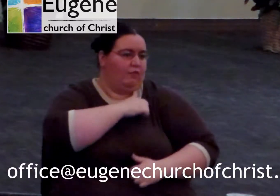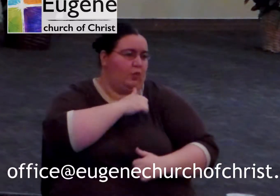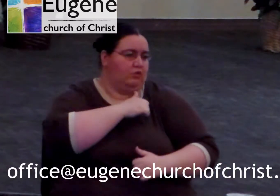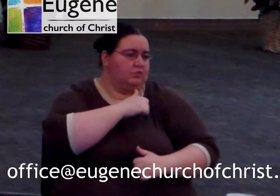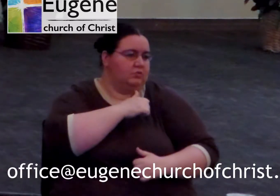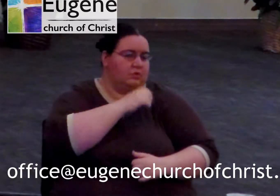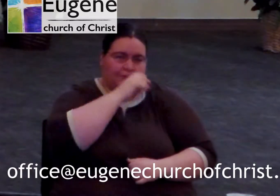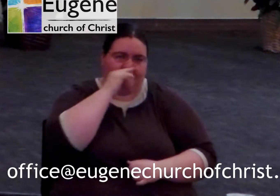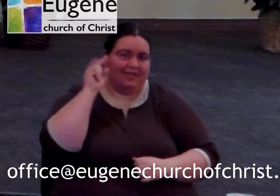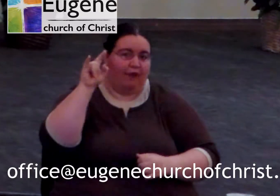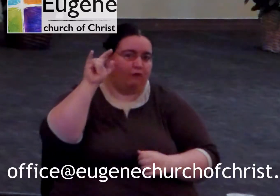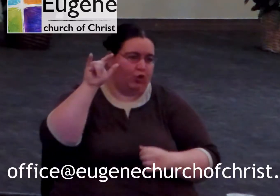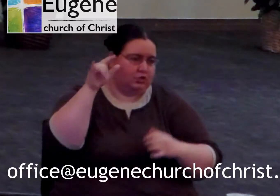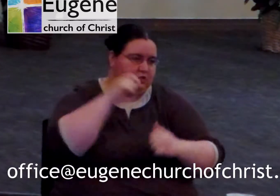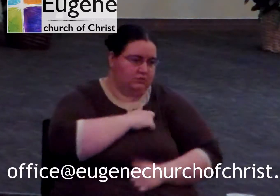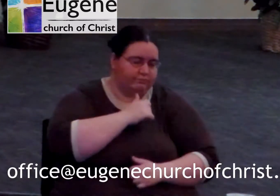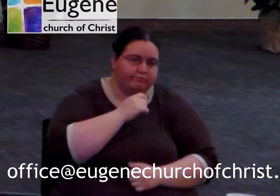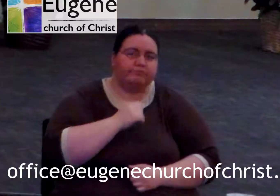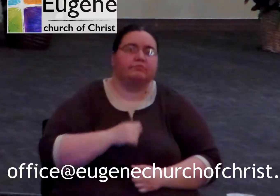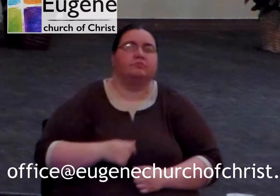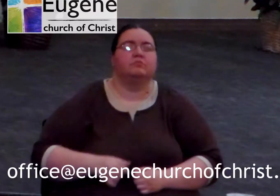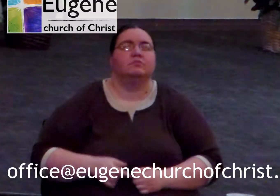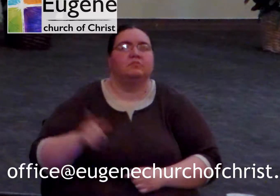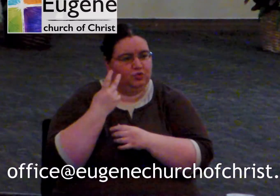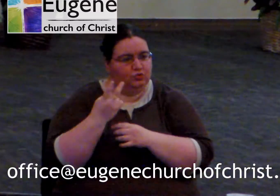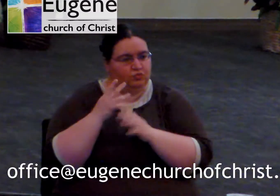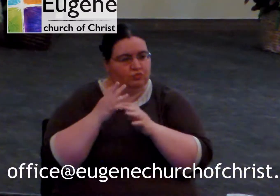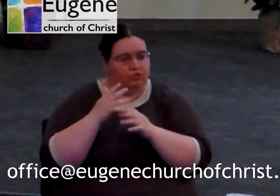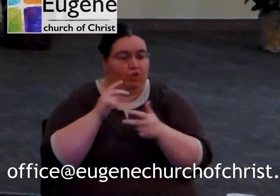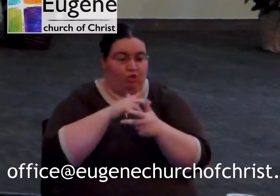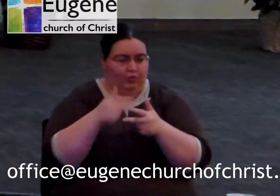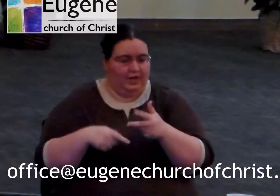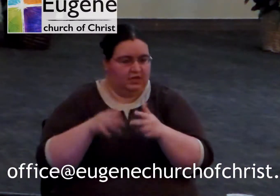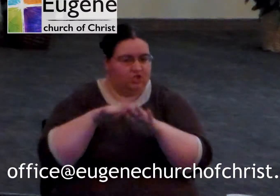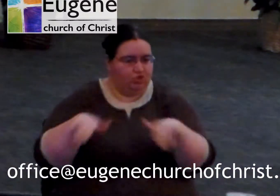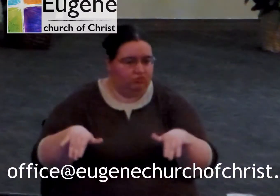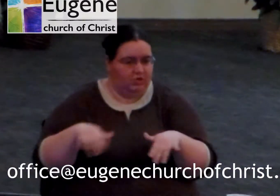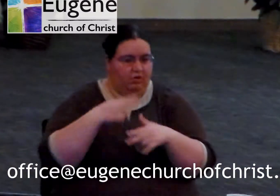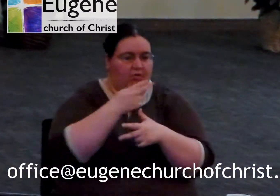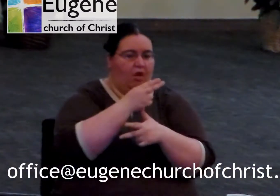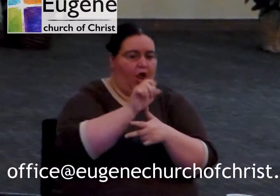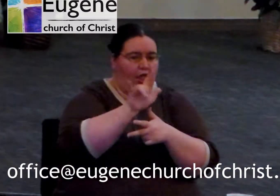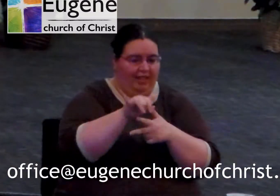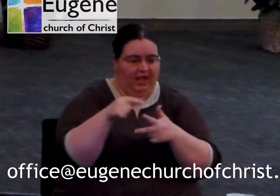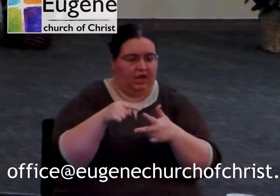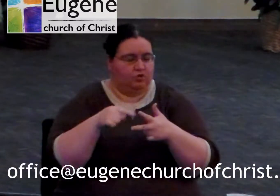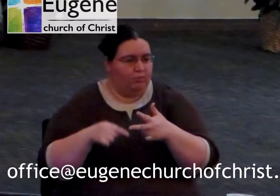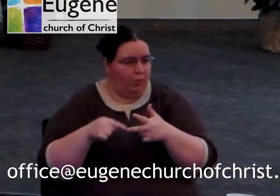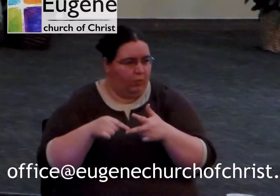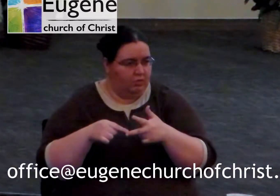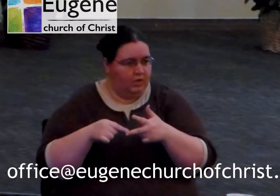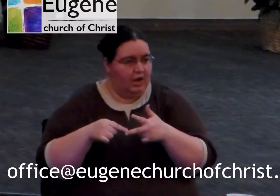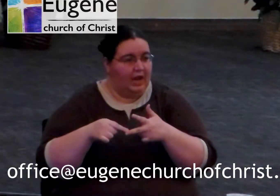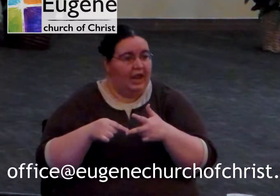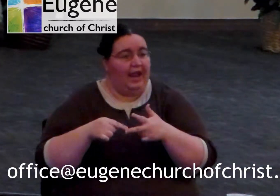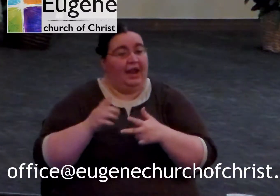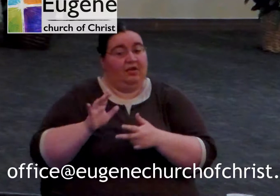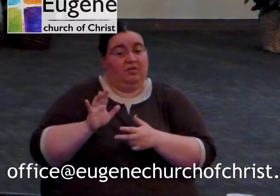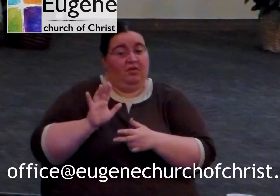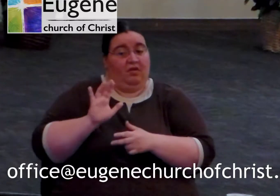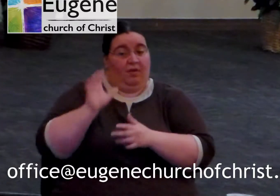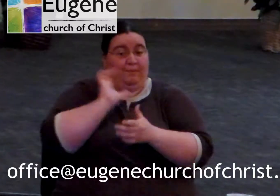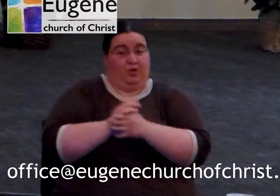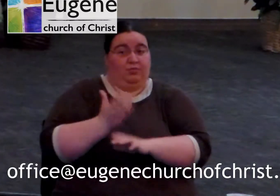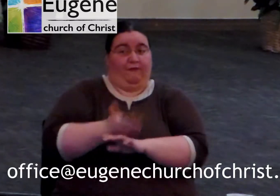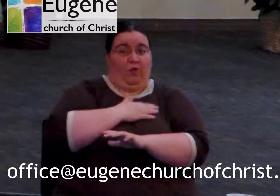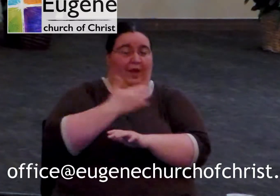marriage and another girl from this marriage and a boy. So she had 3 kids from this marriage, and then she had 2 children from a previous marriage. So it was a large family that kind of came